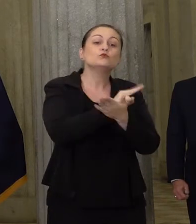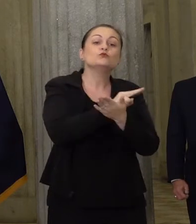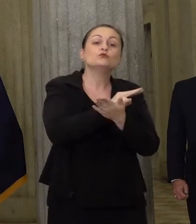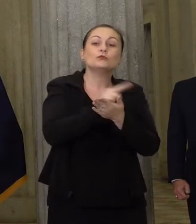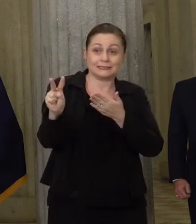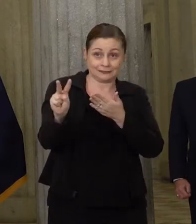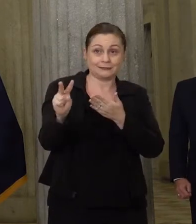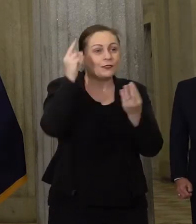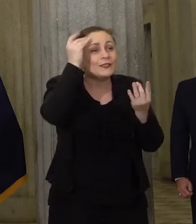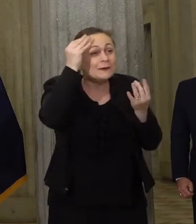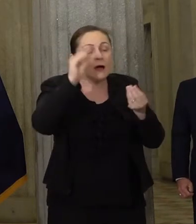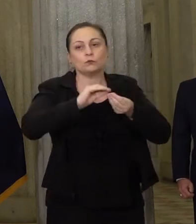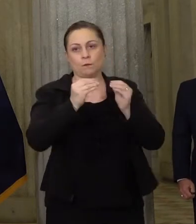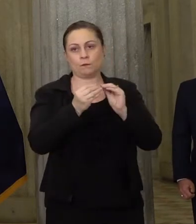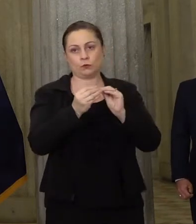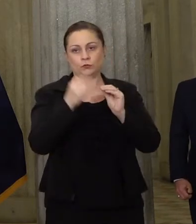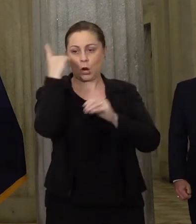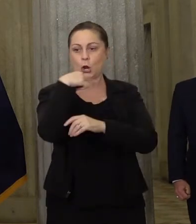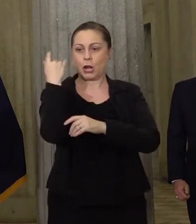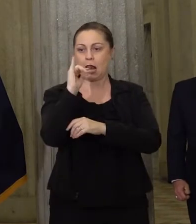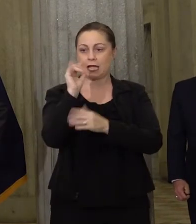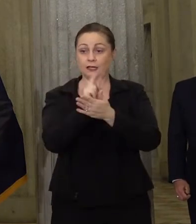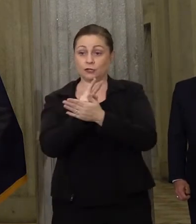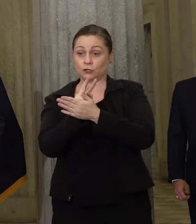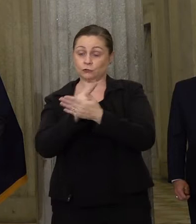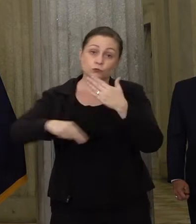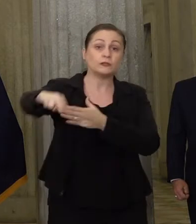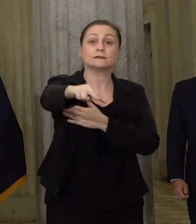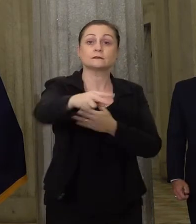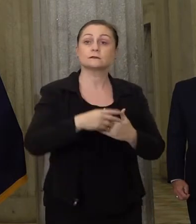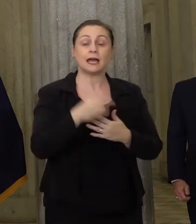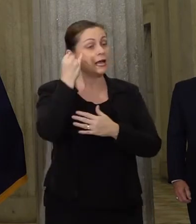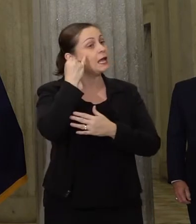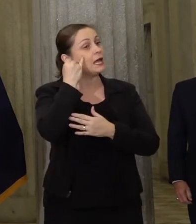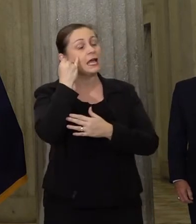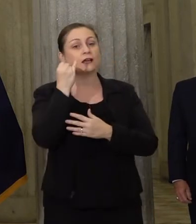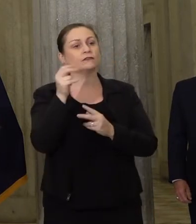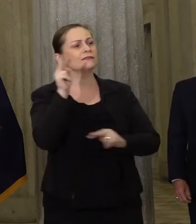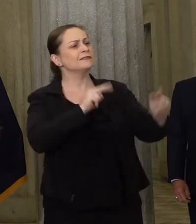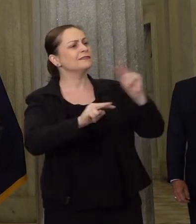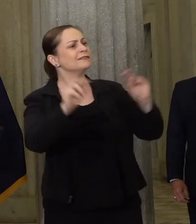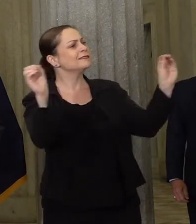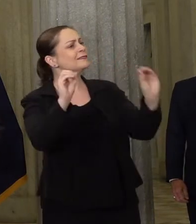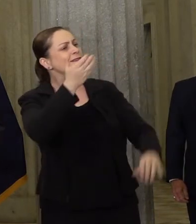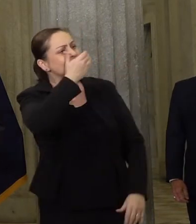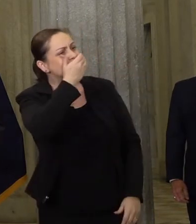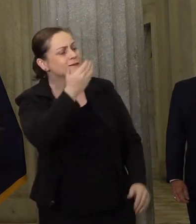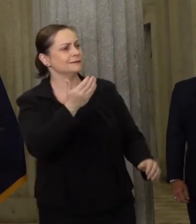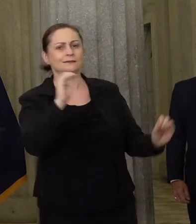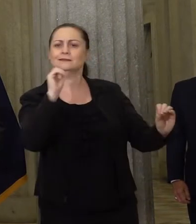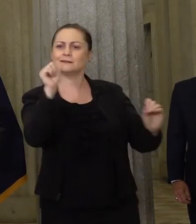think about what those numbers are going to look like 2 weeks from now if we continue to observe people not wearing masks and not